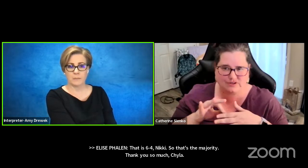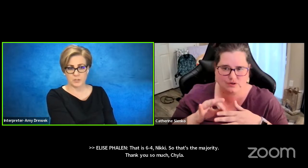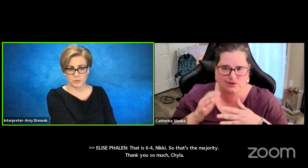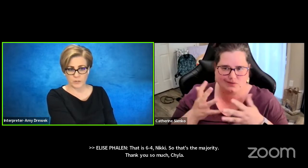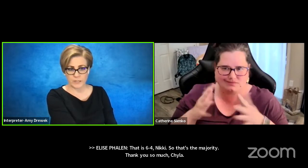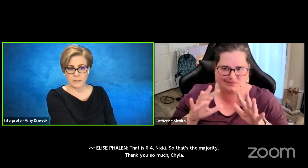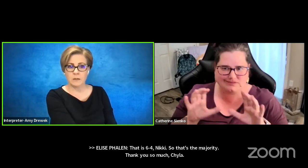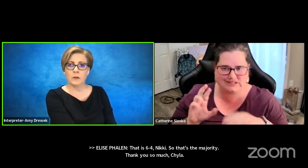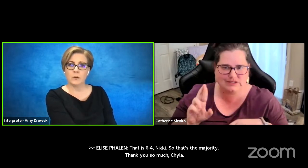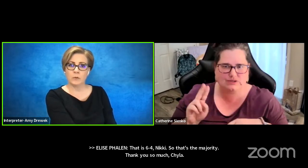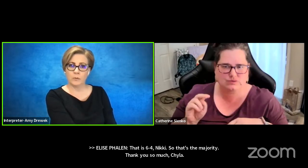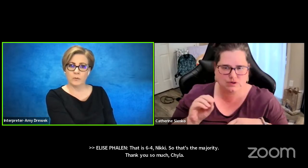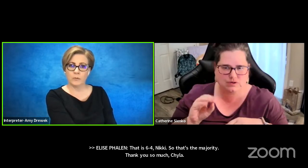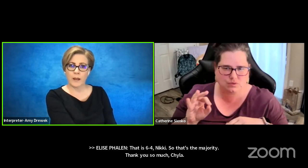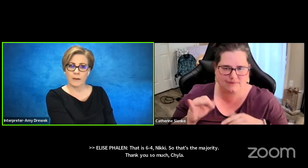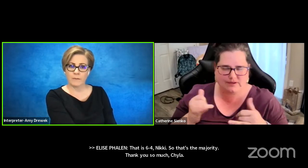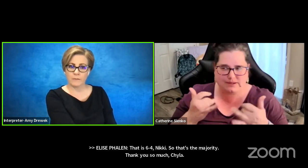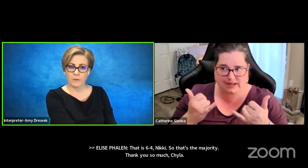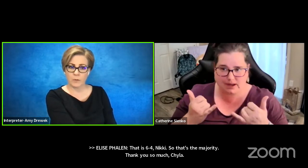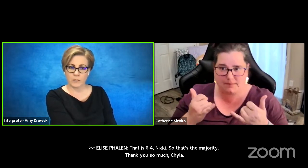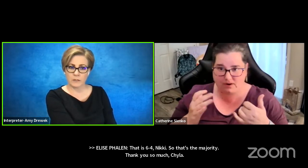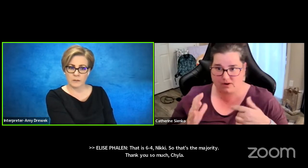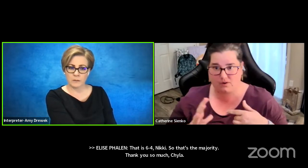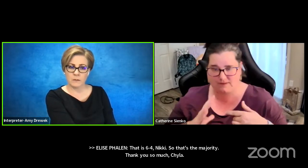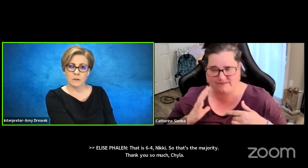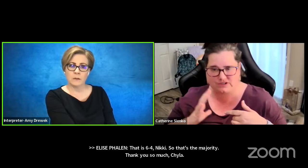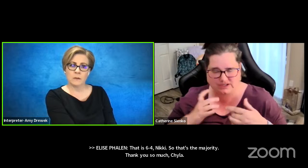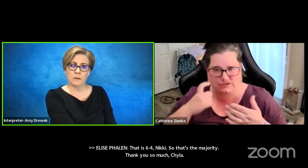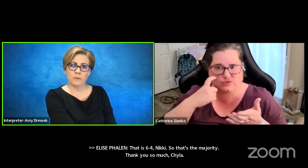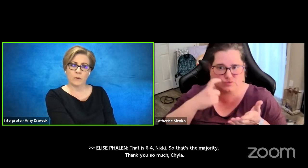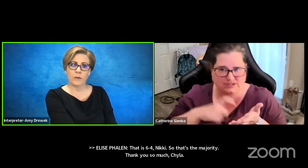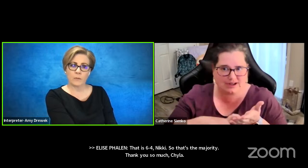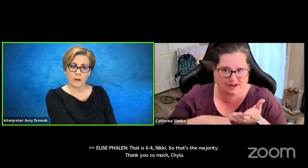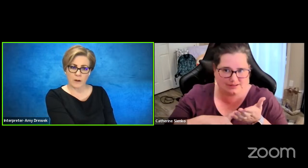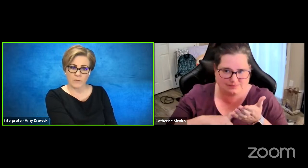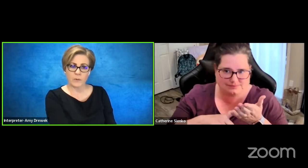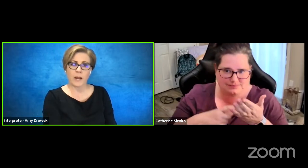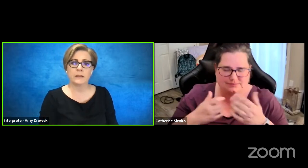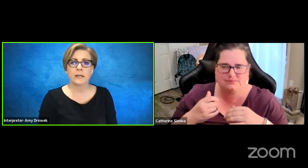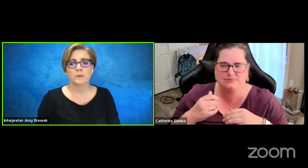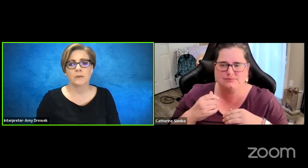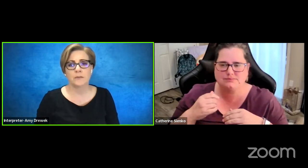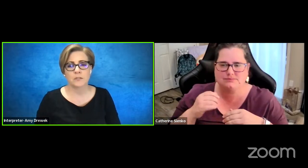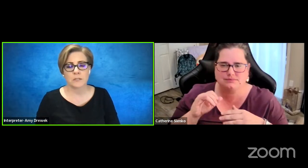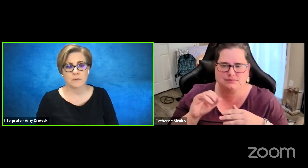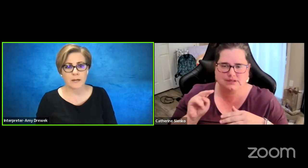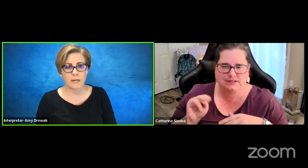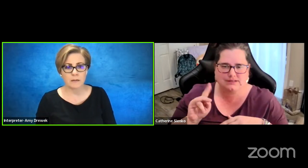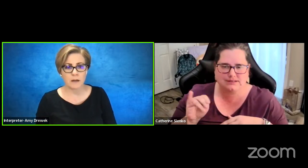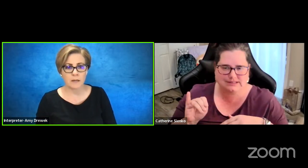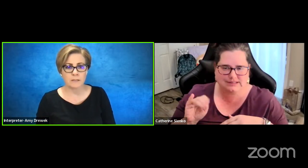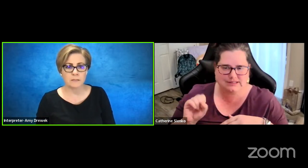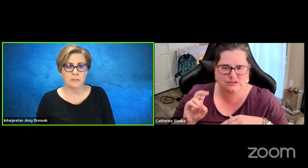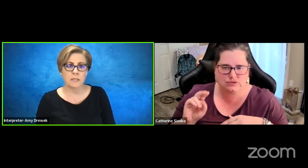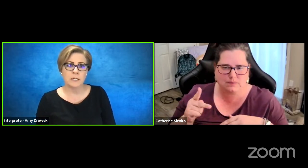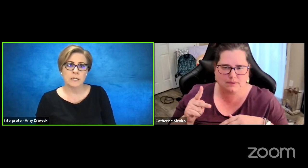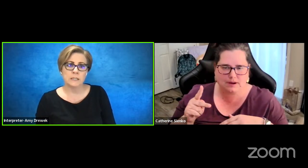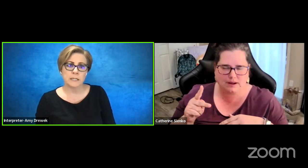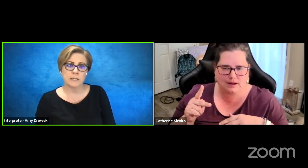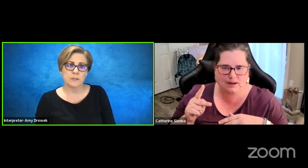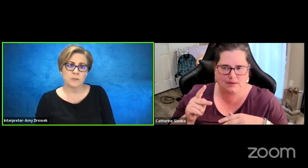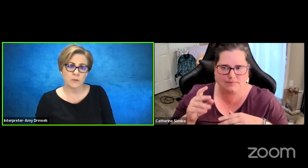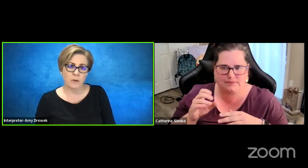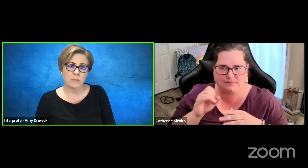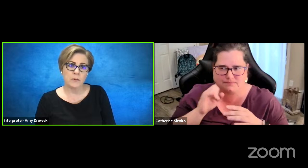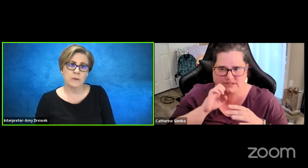So we have a majority who have voted for the runoff. I'd like to officially